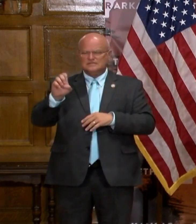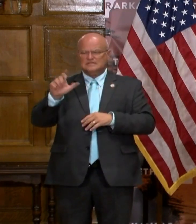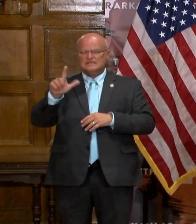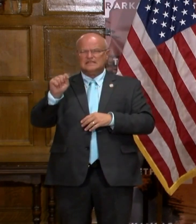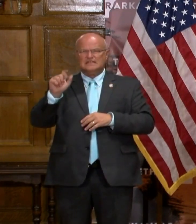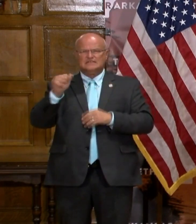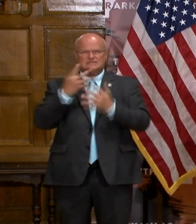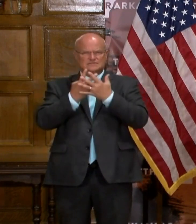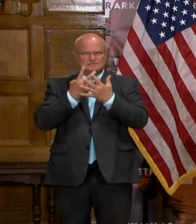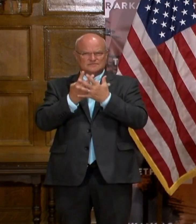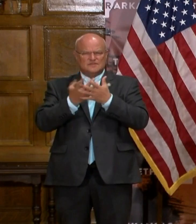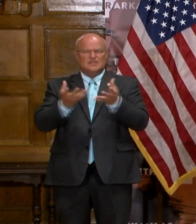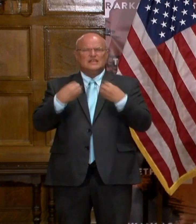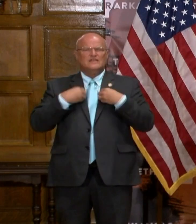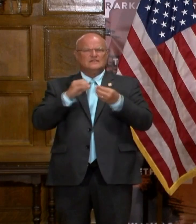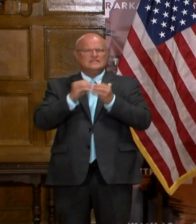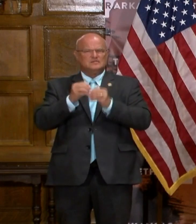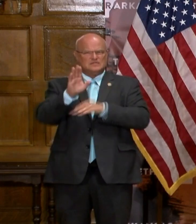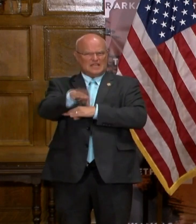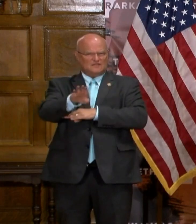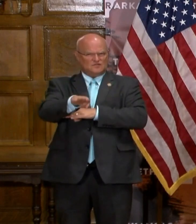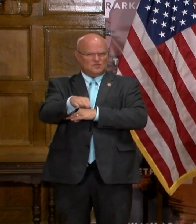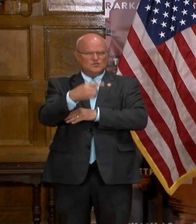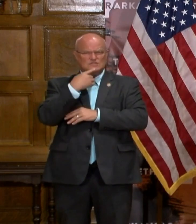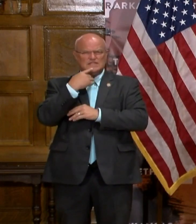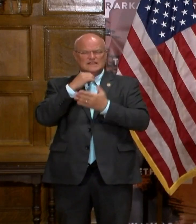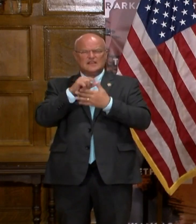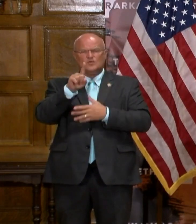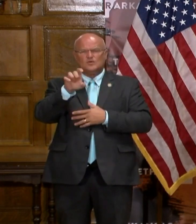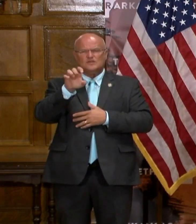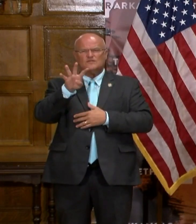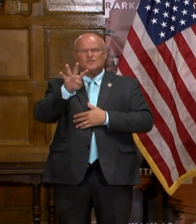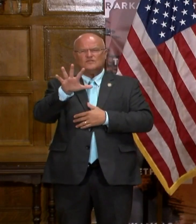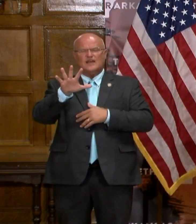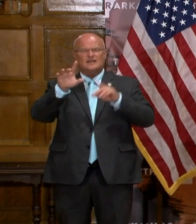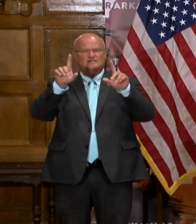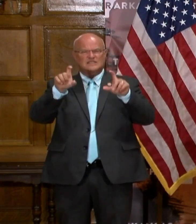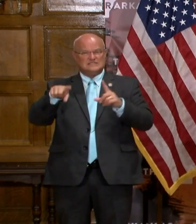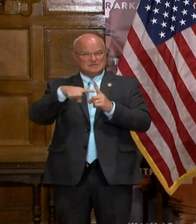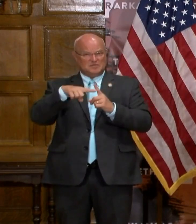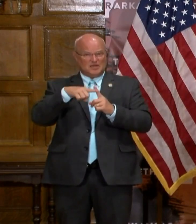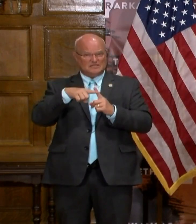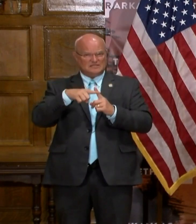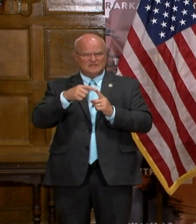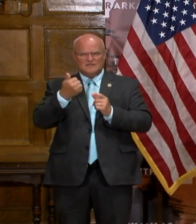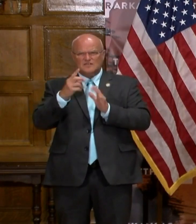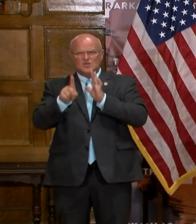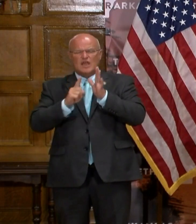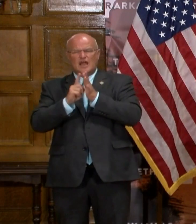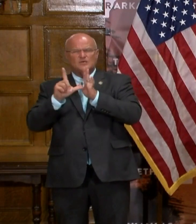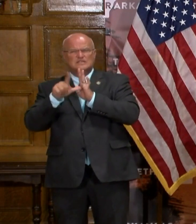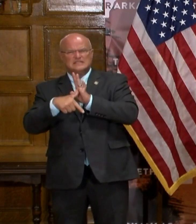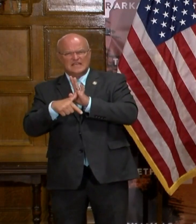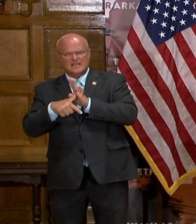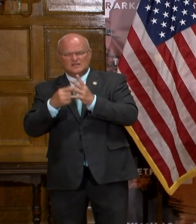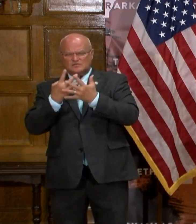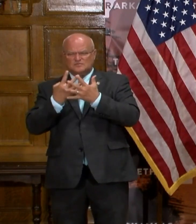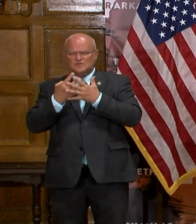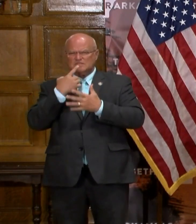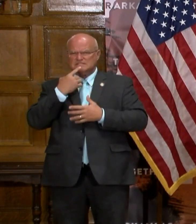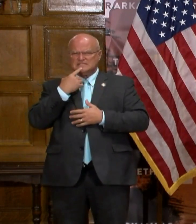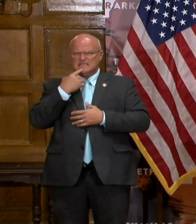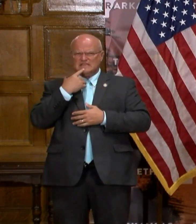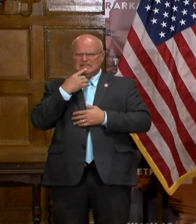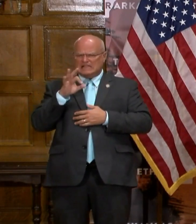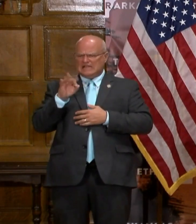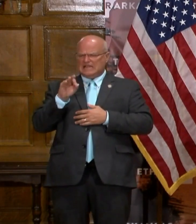Regional Unit, you provided numbers in the afternoon saying 145 people would test positive. a couple hours later, the Departments of Corrections only seemed